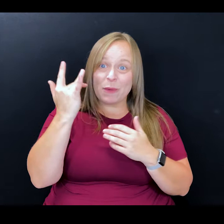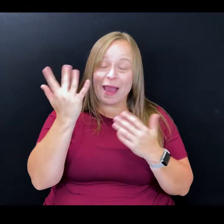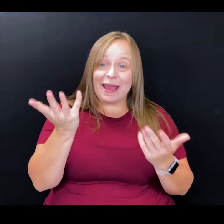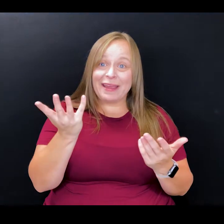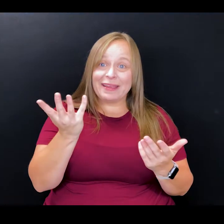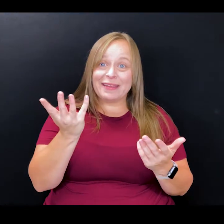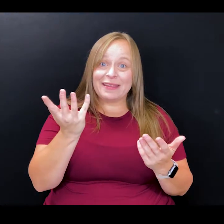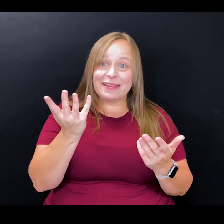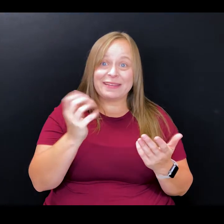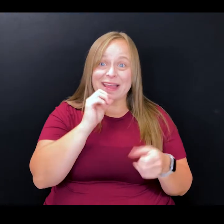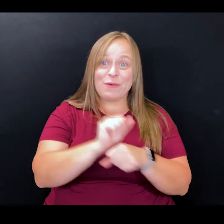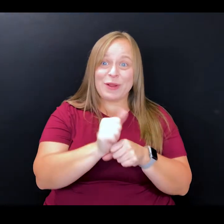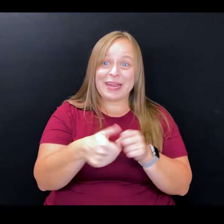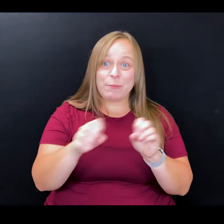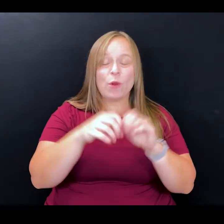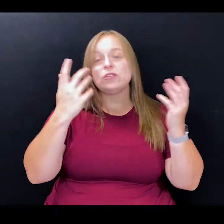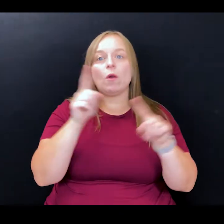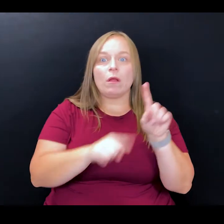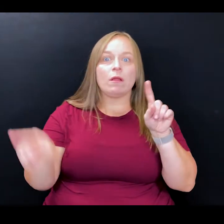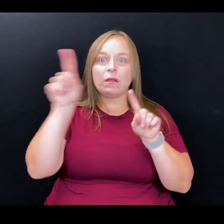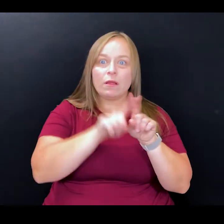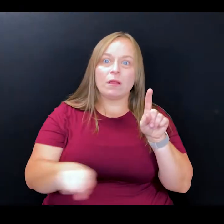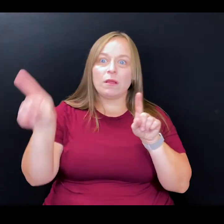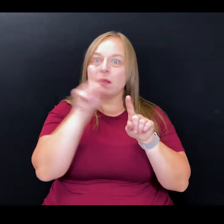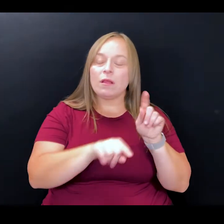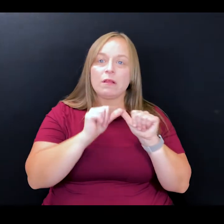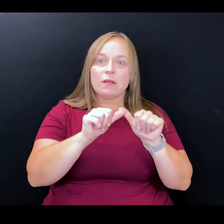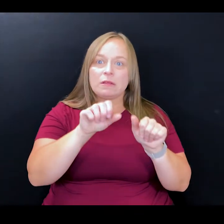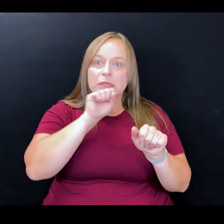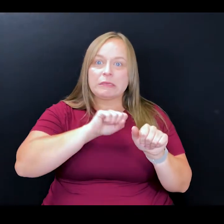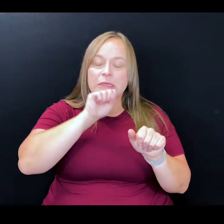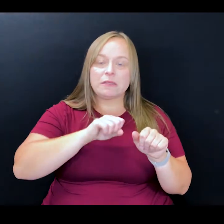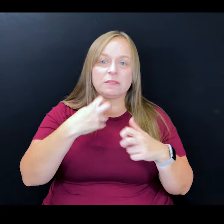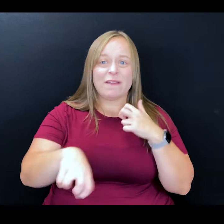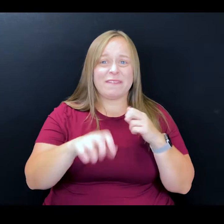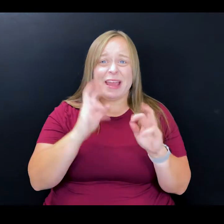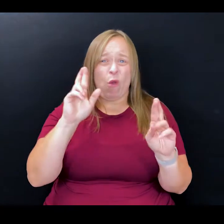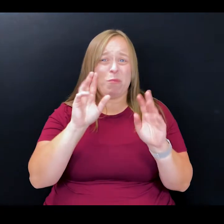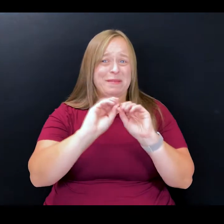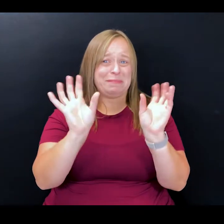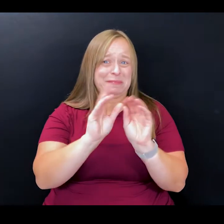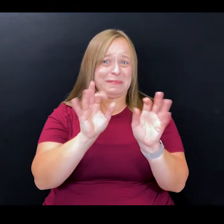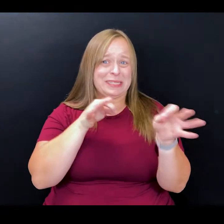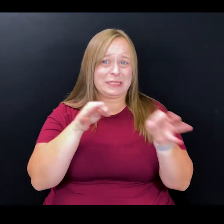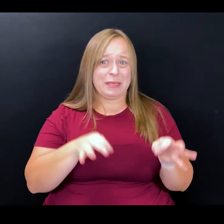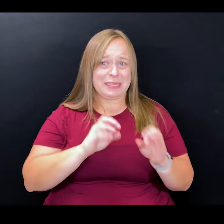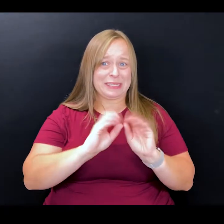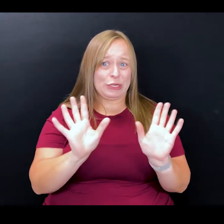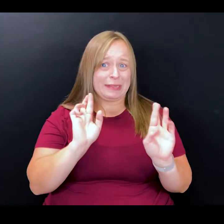because they're not working, right? So this is a vicious cycle, and I hope I'm explaining